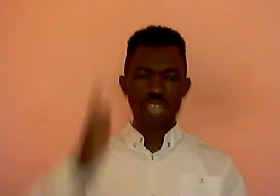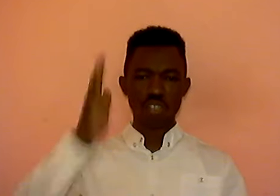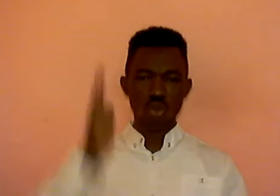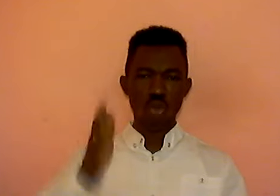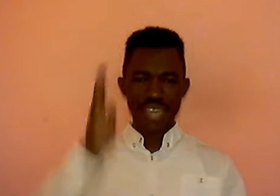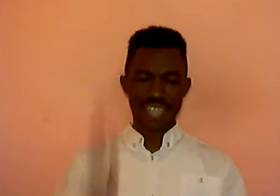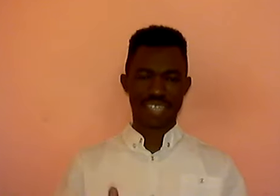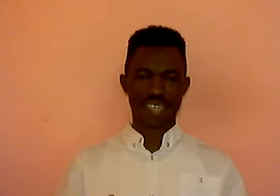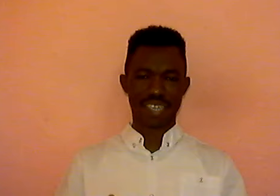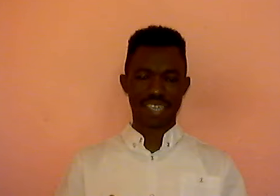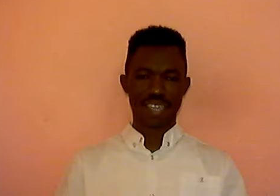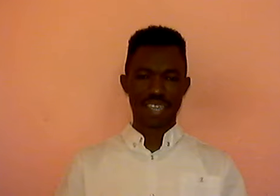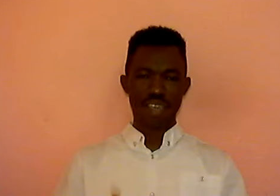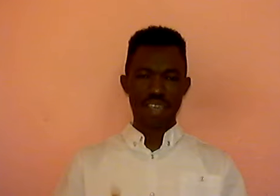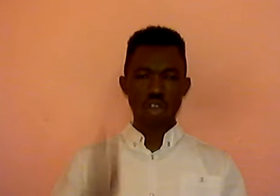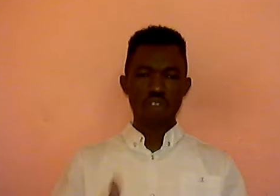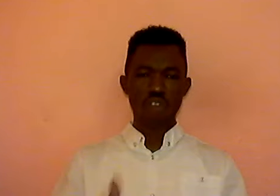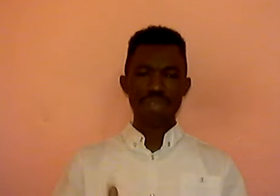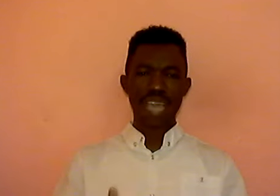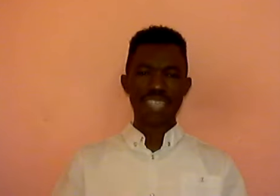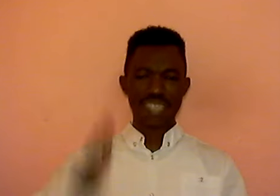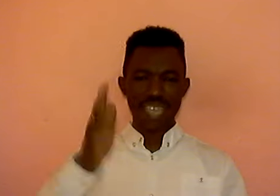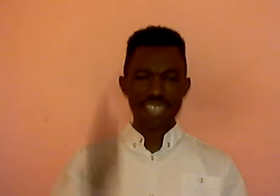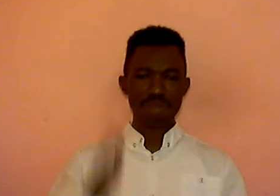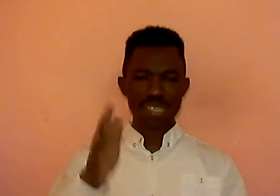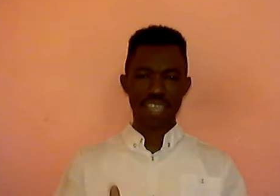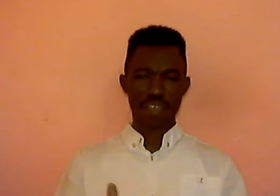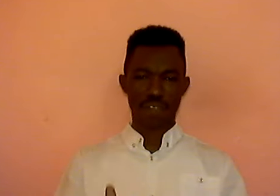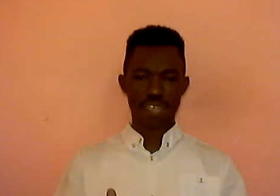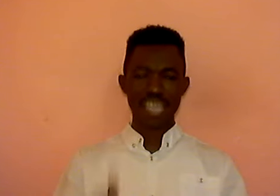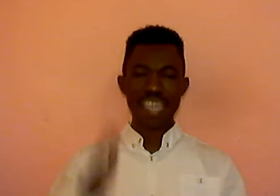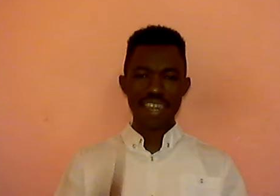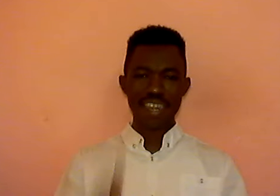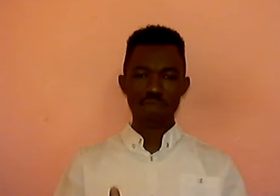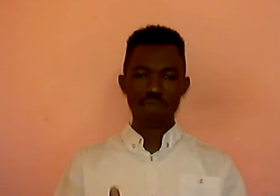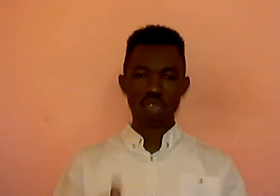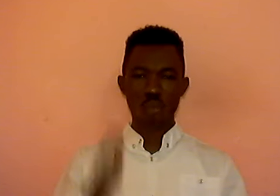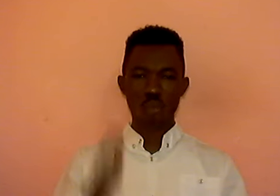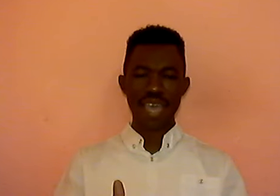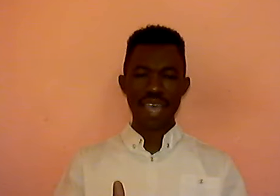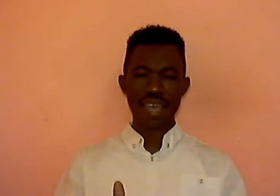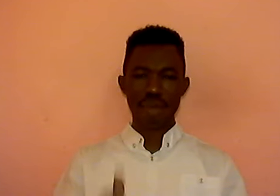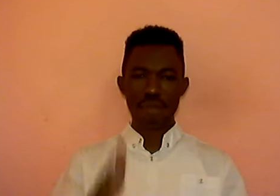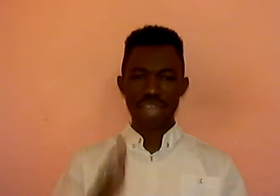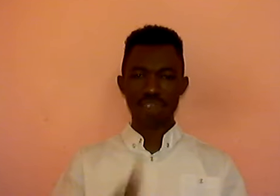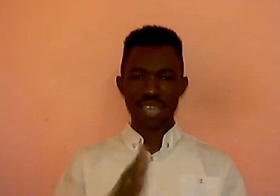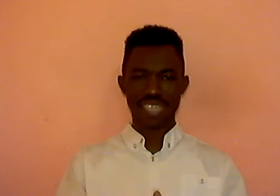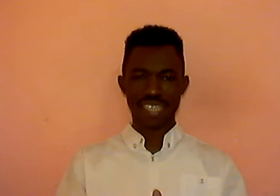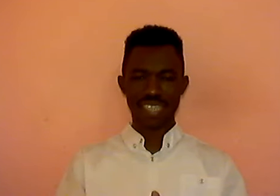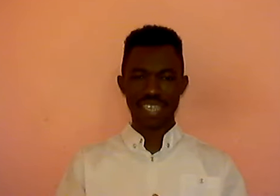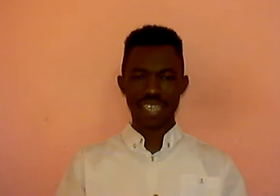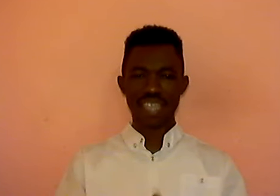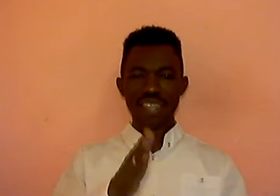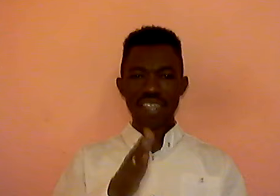that go dirty, all of them that debt themselves in the name to acquire material things.